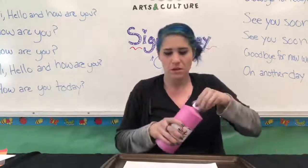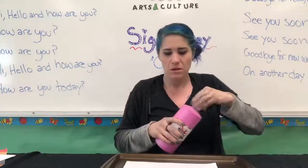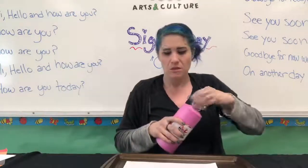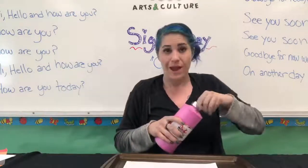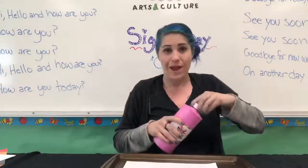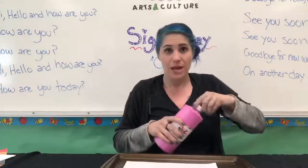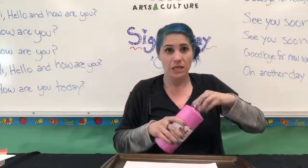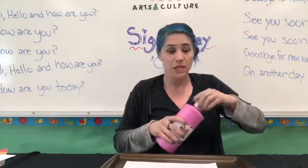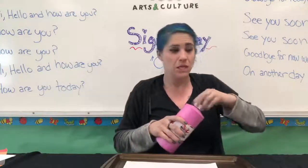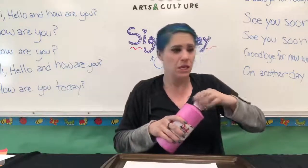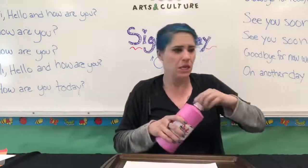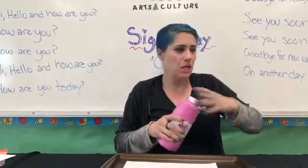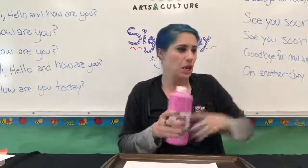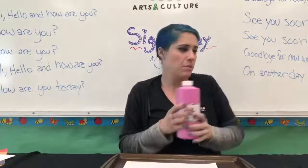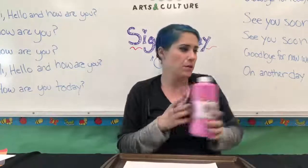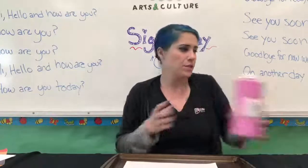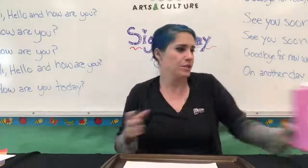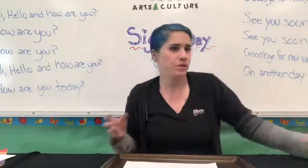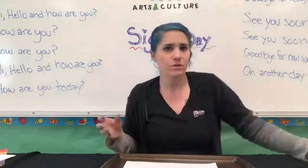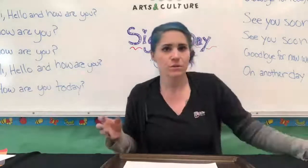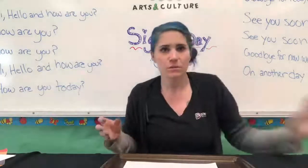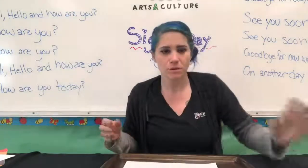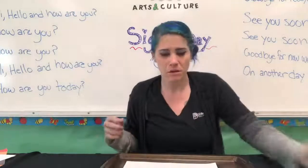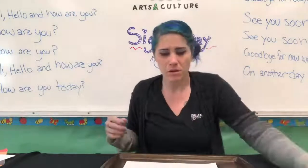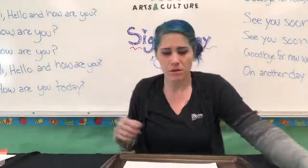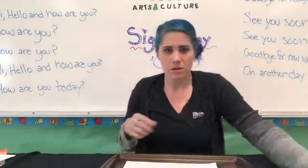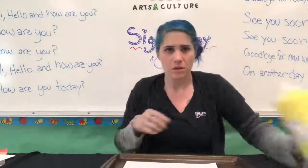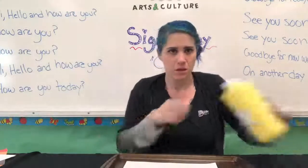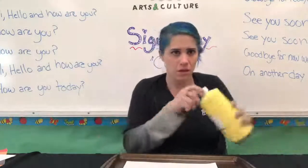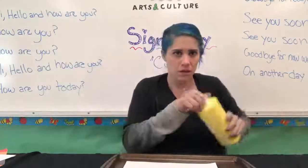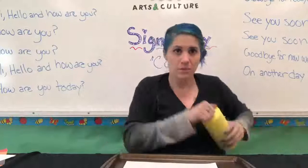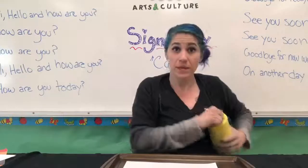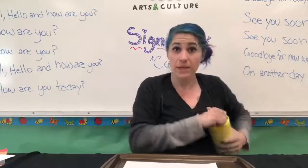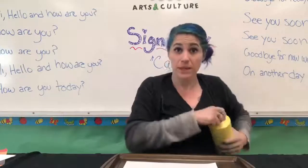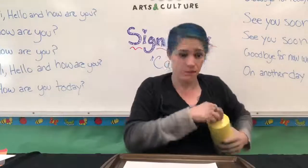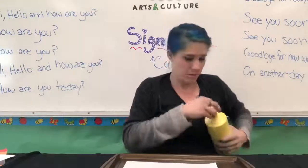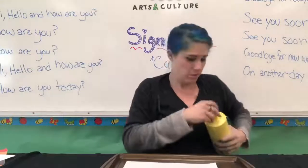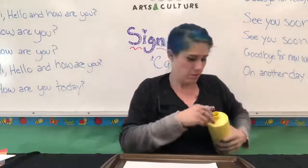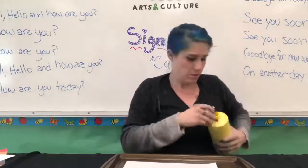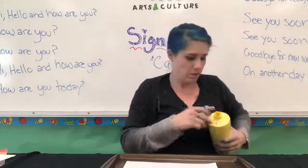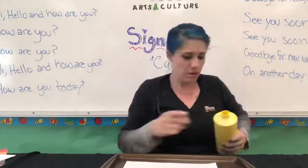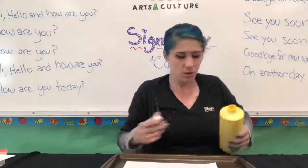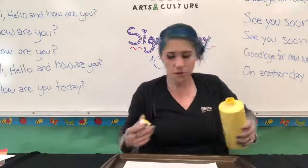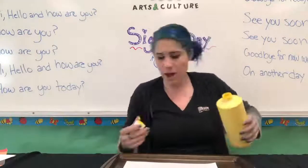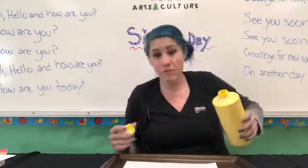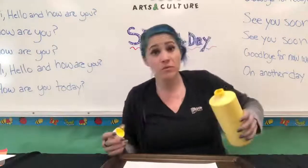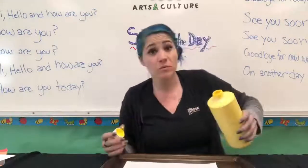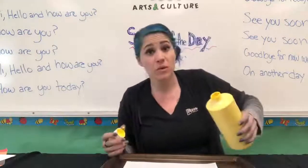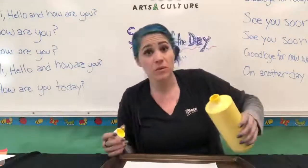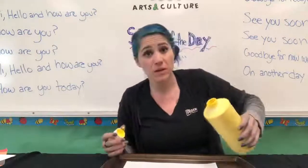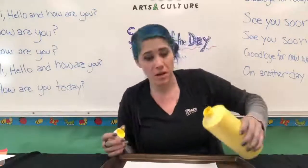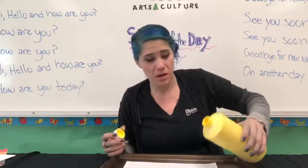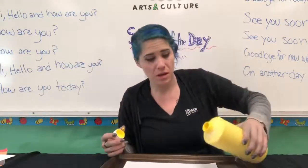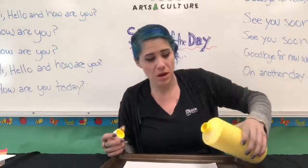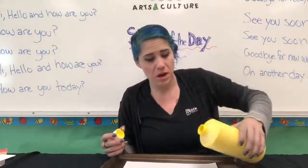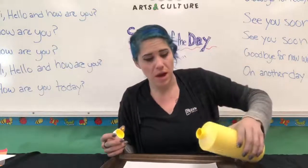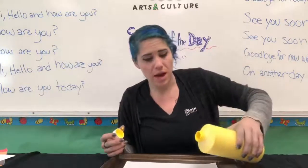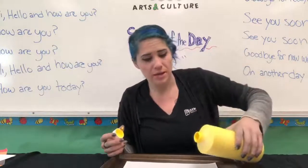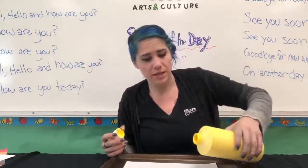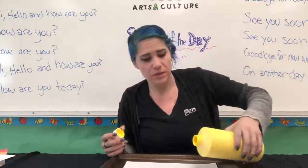All right, and I'm gonna do a little bit yellow. Now you don't have to do more than one color. I just like doing